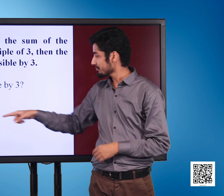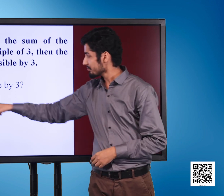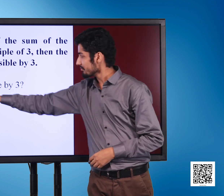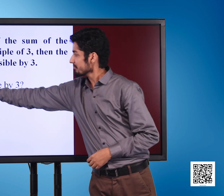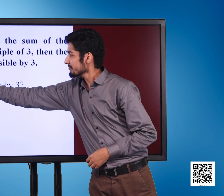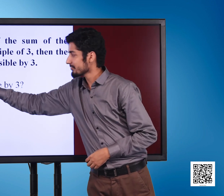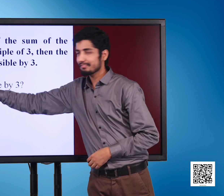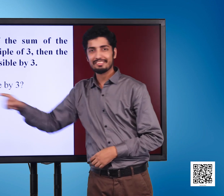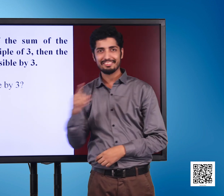Is